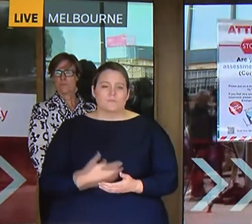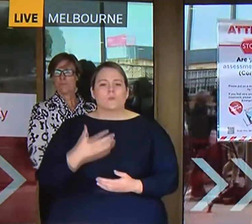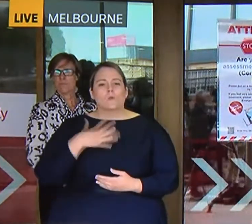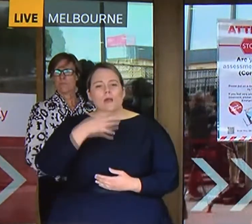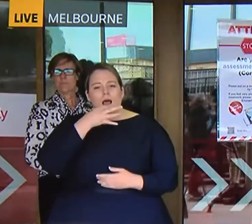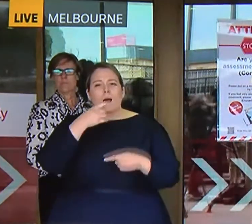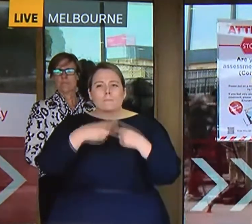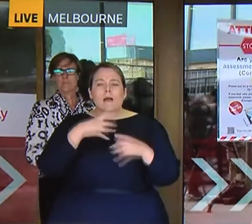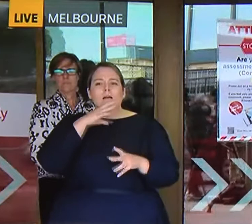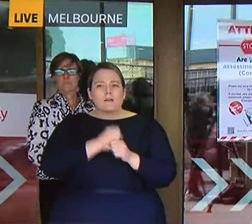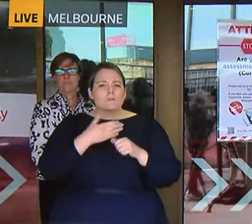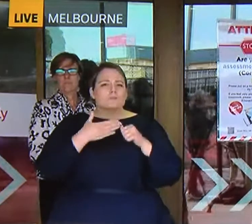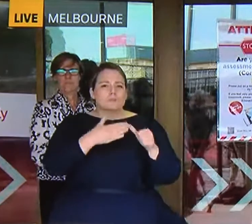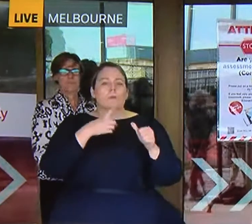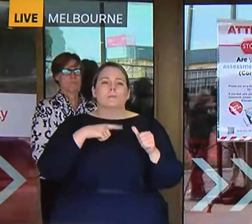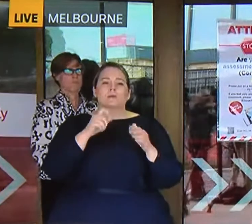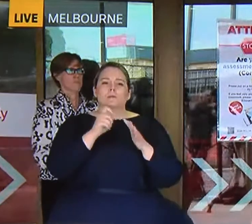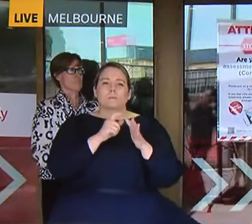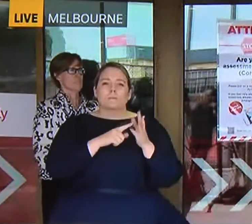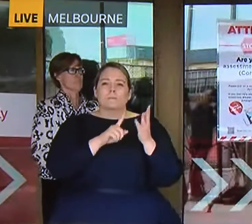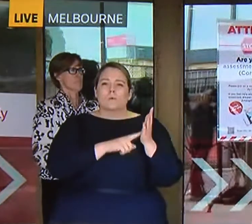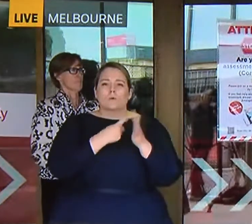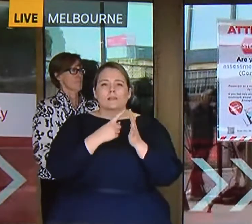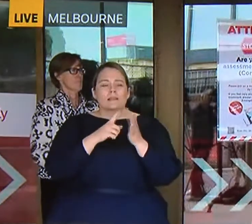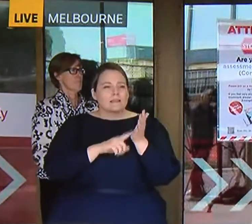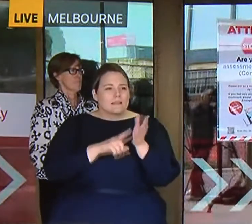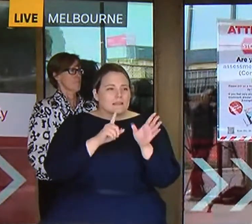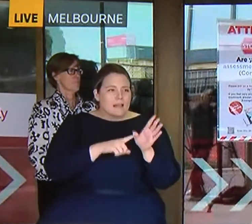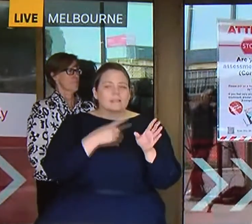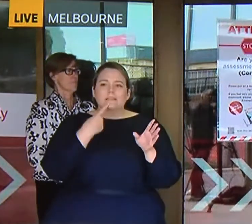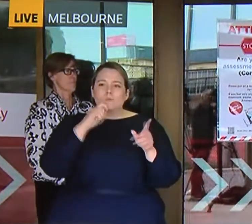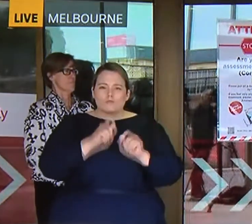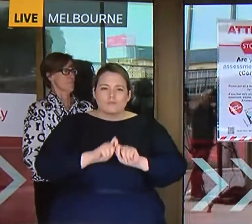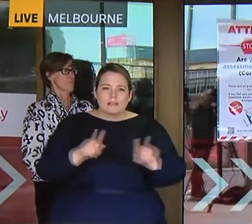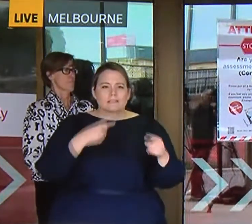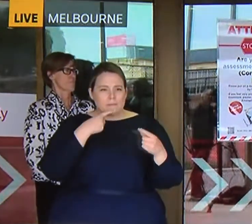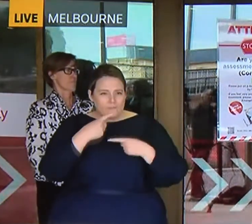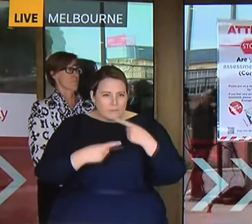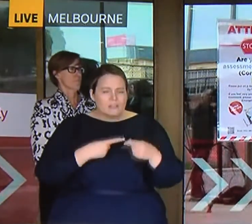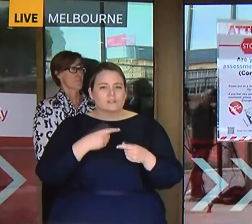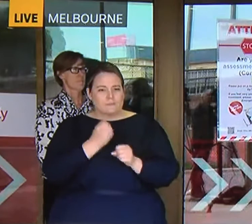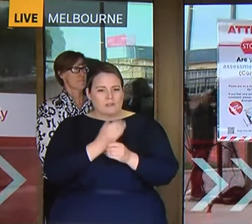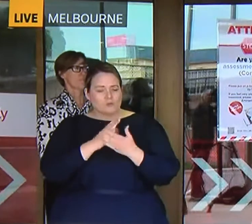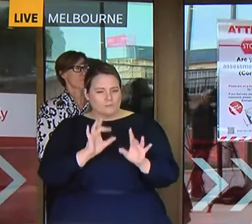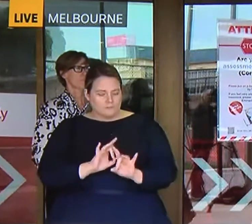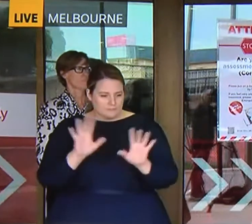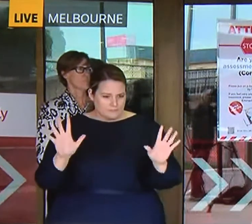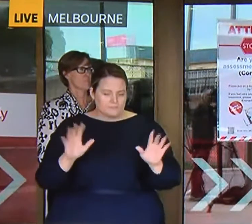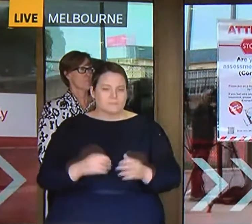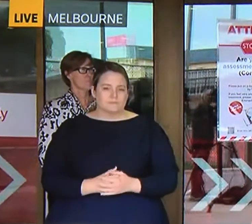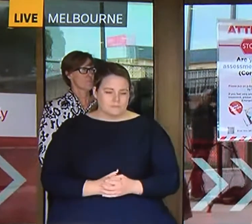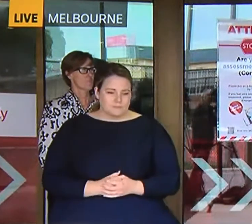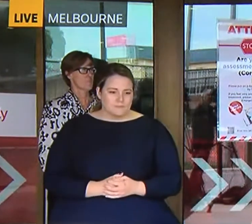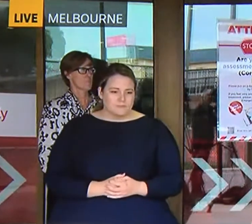the other day that he released modelling opinions of transparency, and he's now back to campus. morning. Did you or